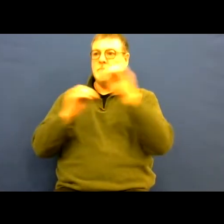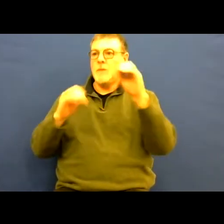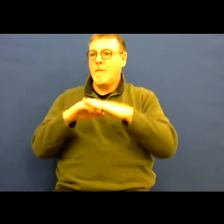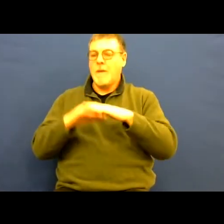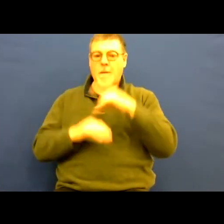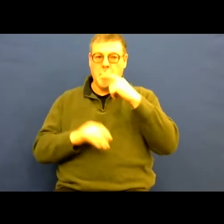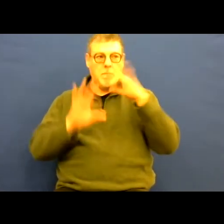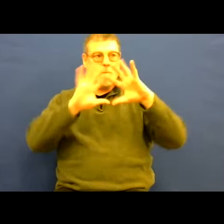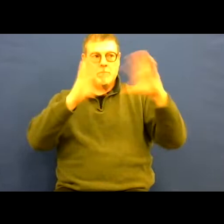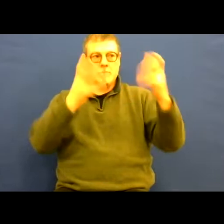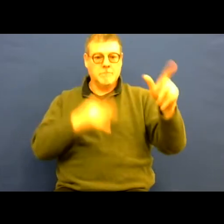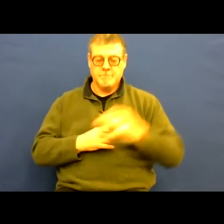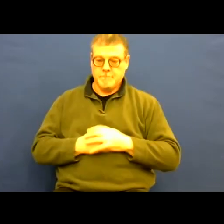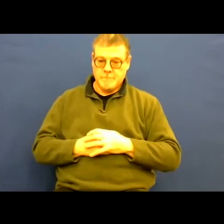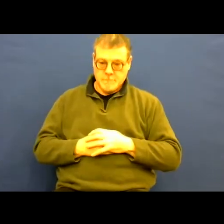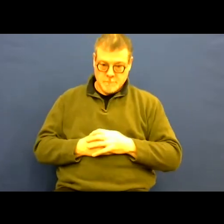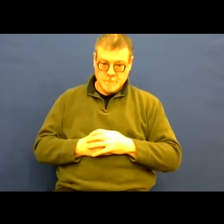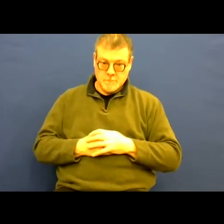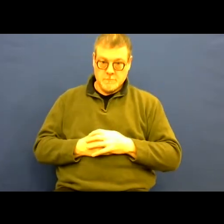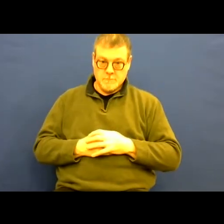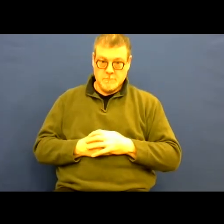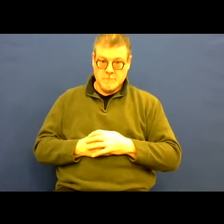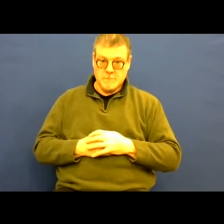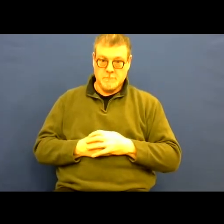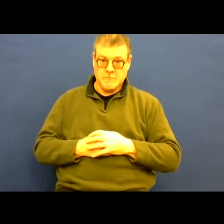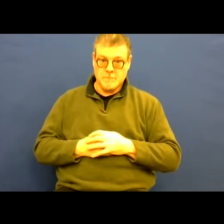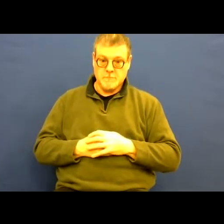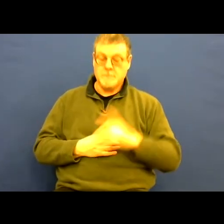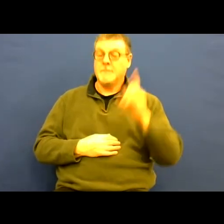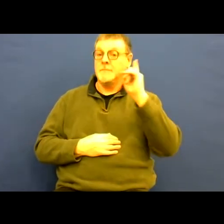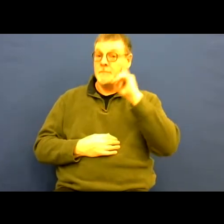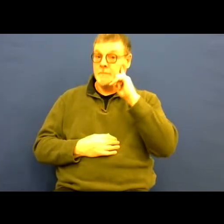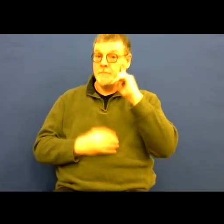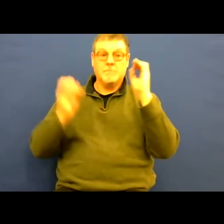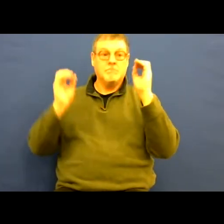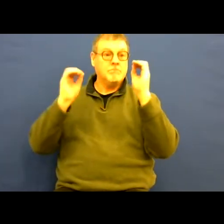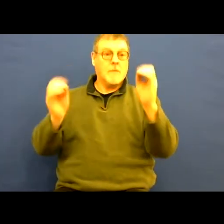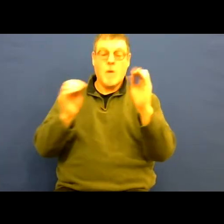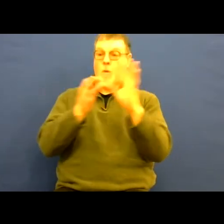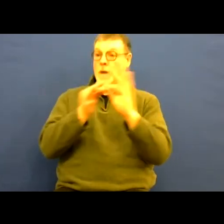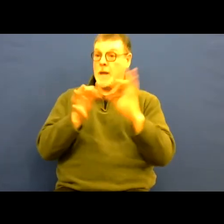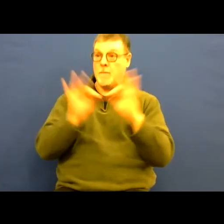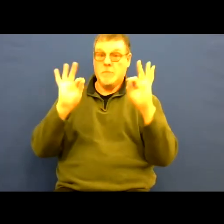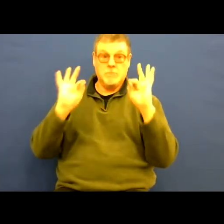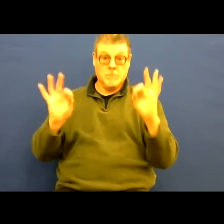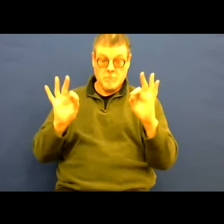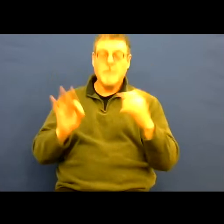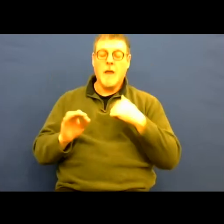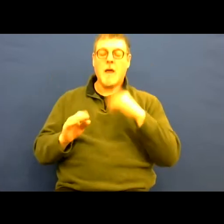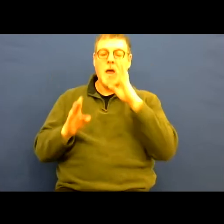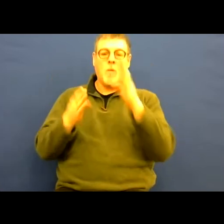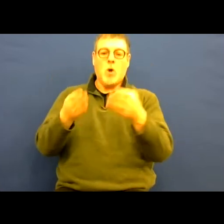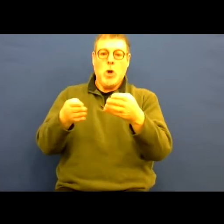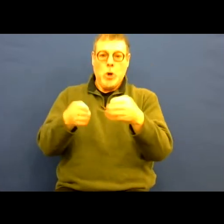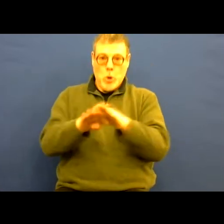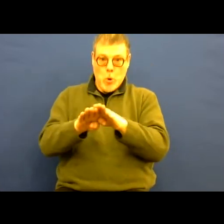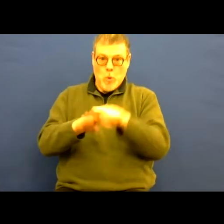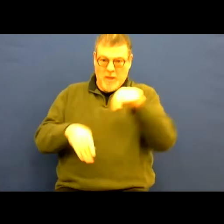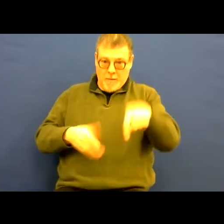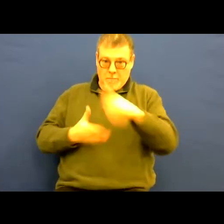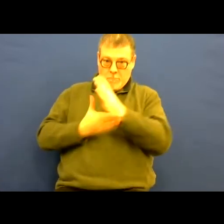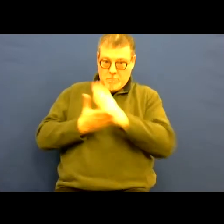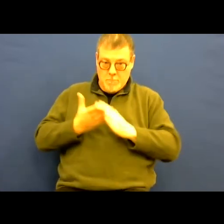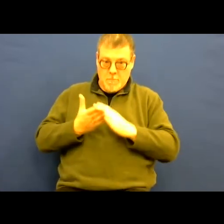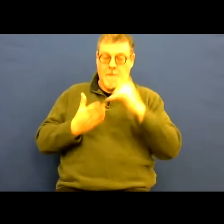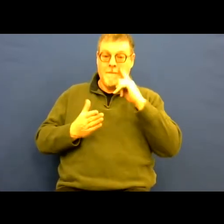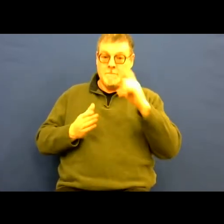Then hearing no and seeing no further comments, I'm going to close this session of the